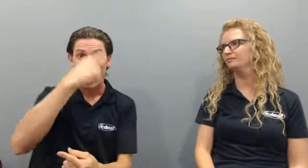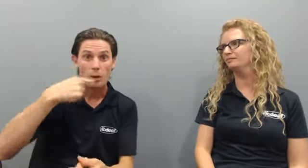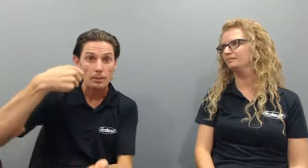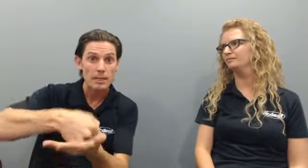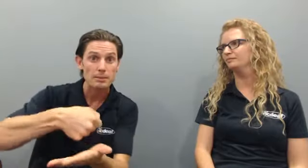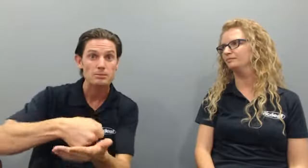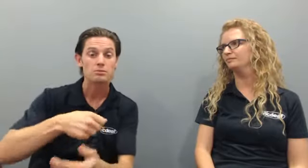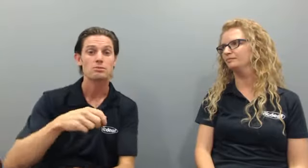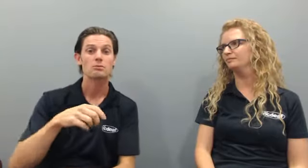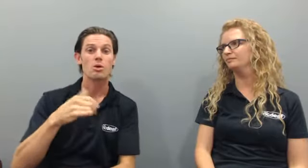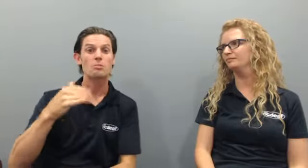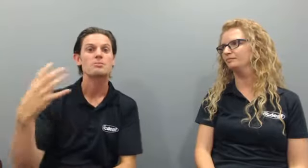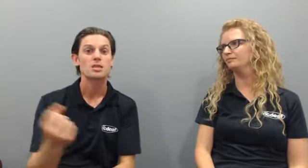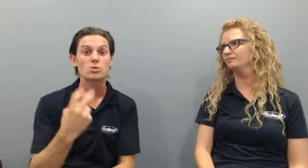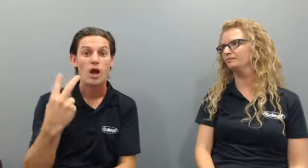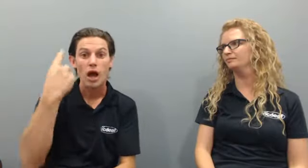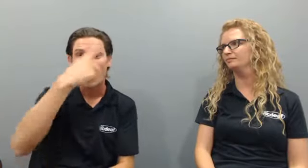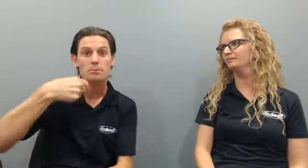agencies or interpreting individuals, see if